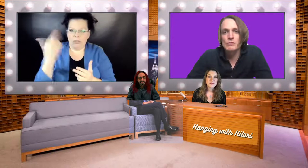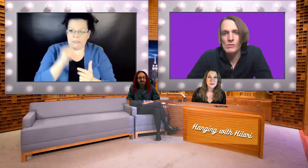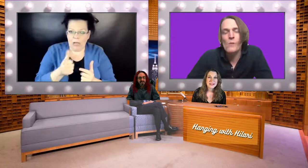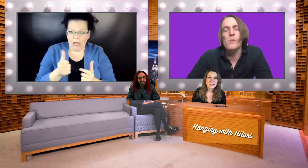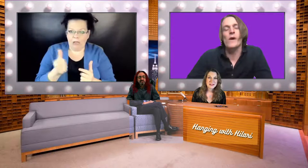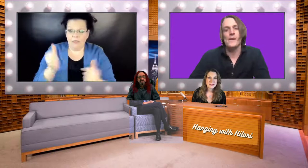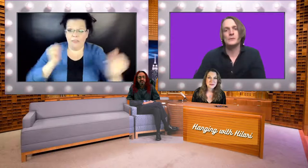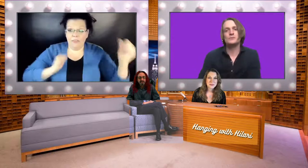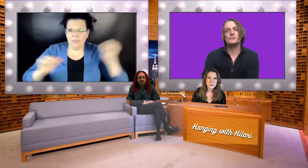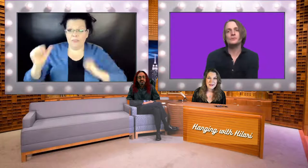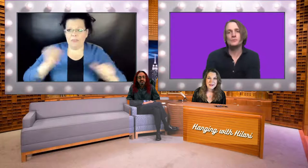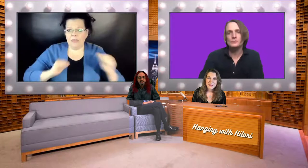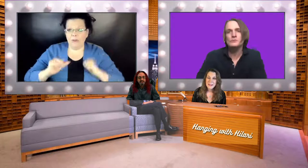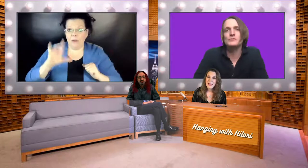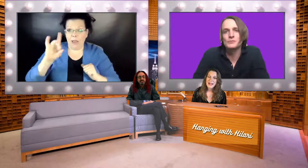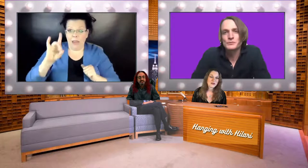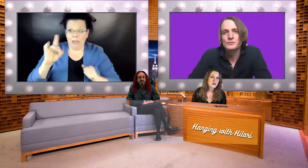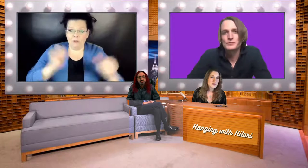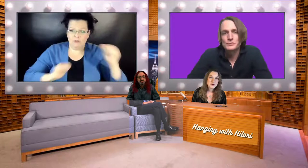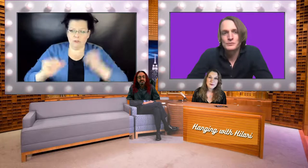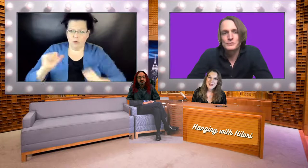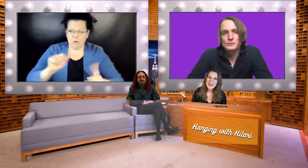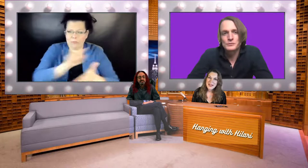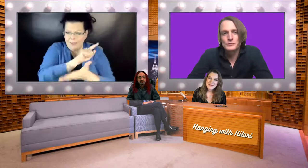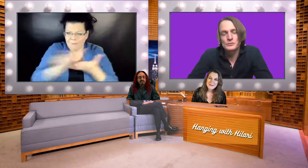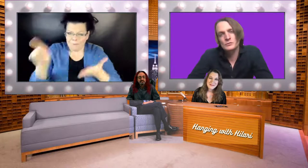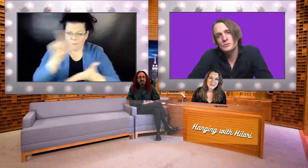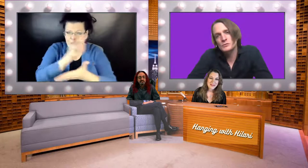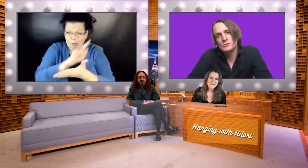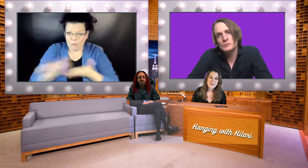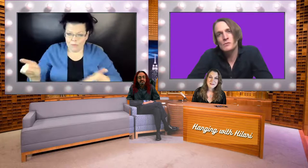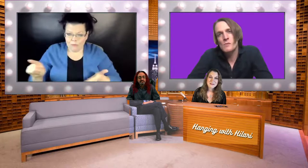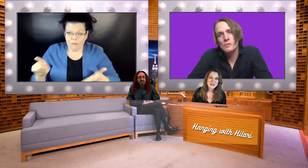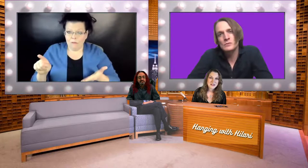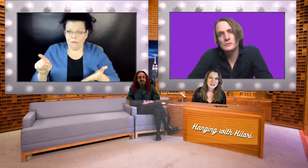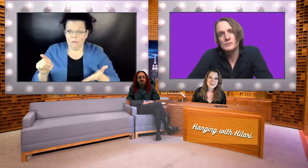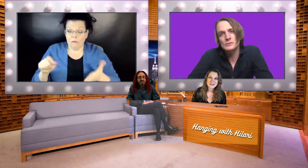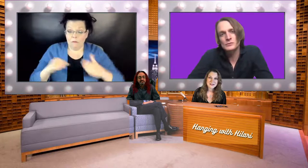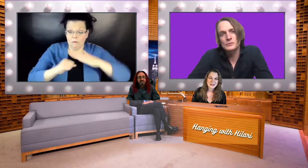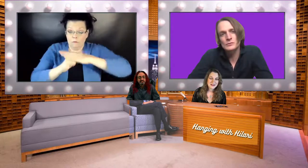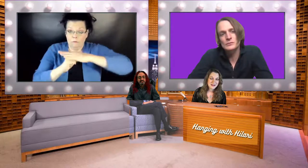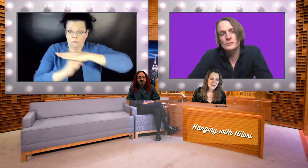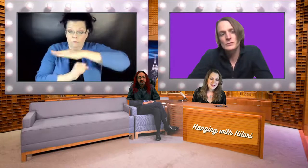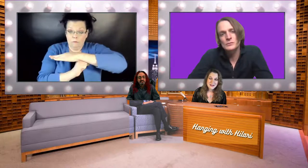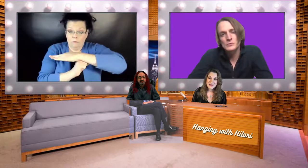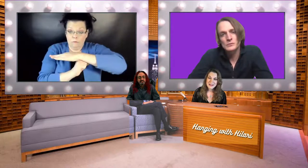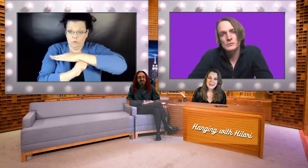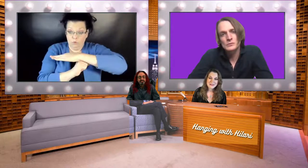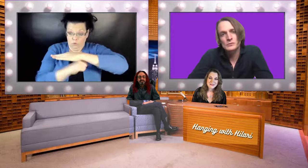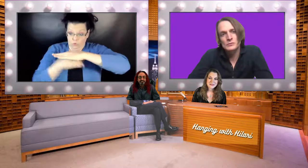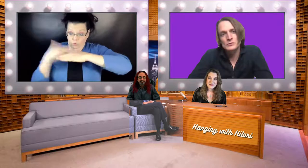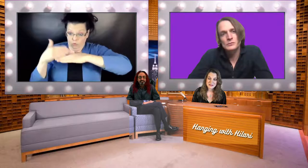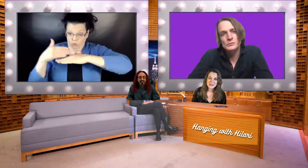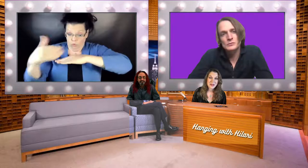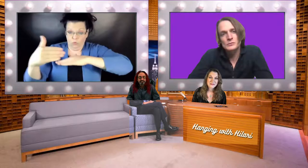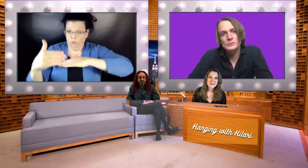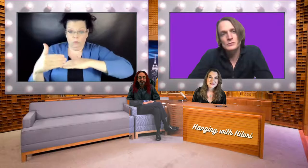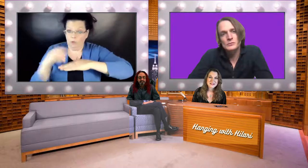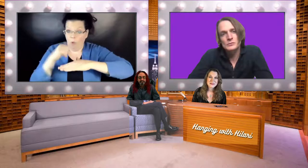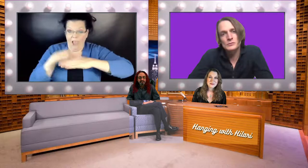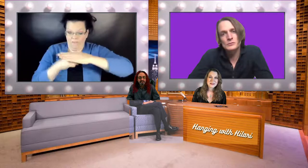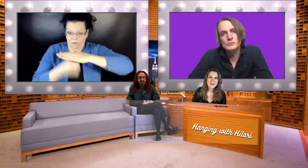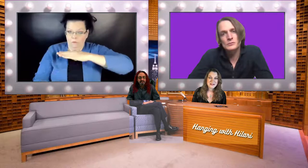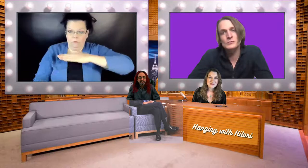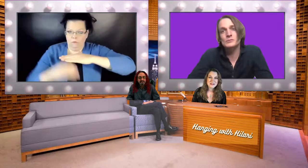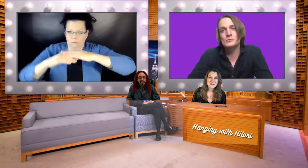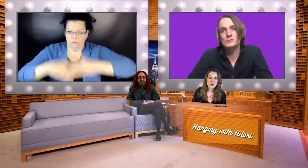theater. When you're doing 8 shows a week, if you don't have that foundation to stand on, it's tough. And to